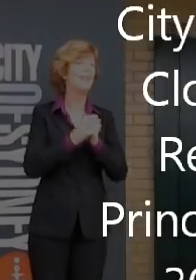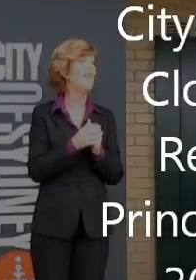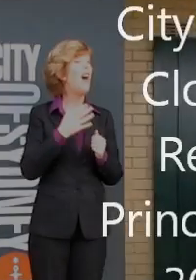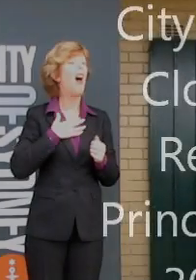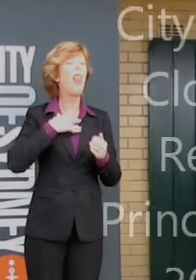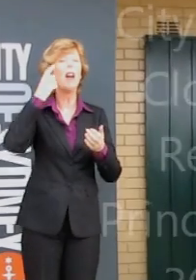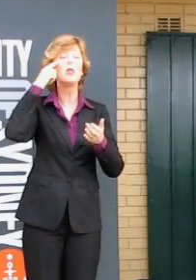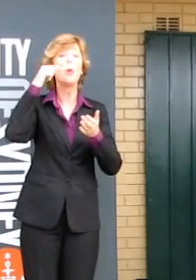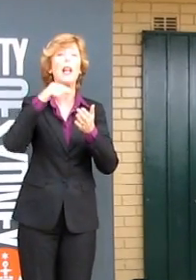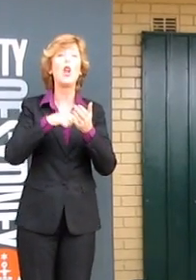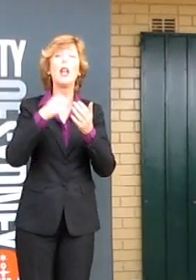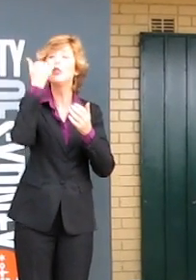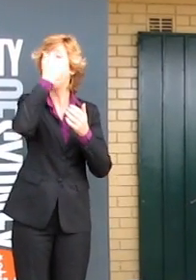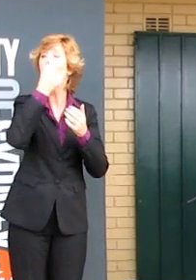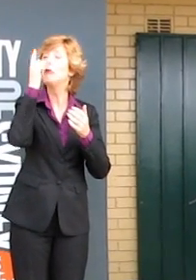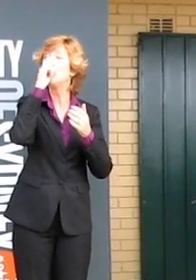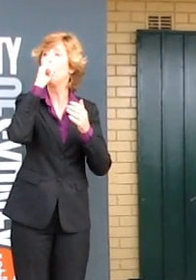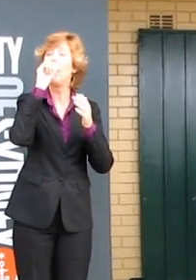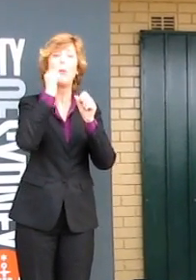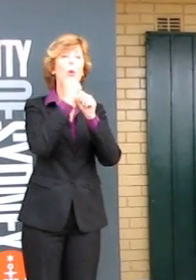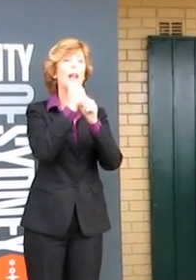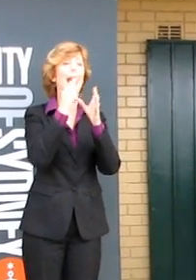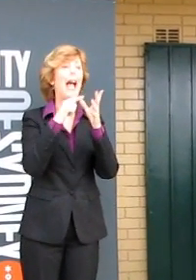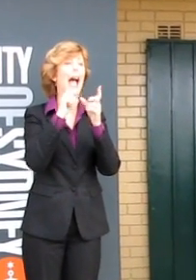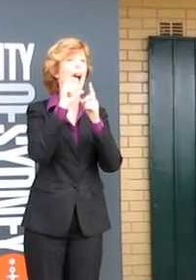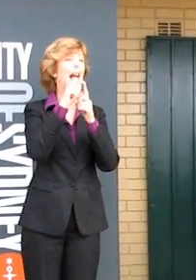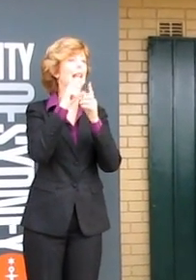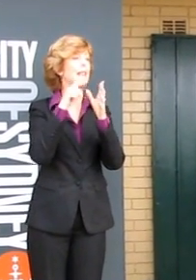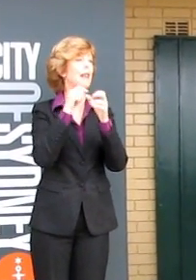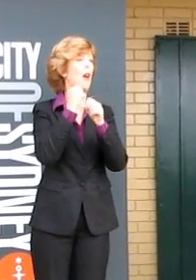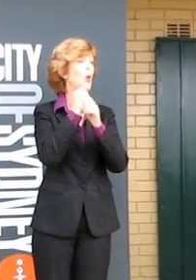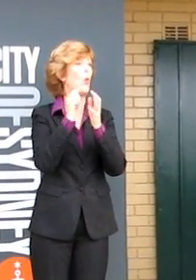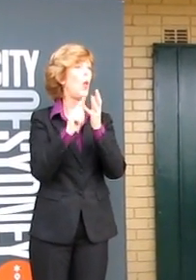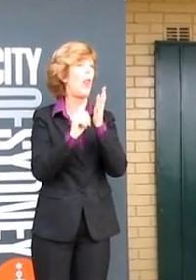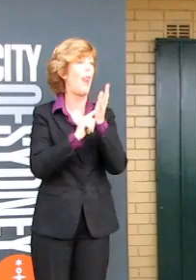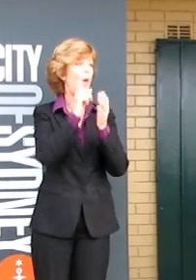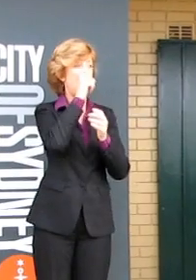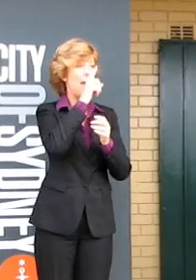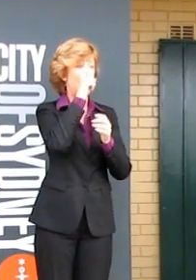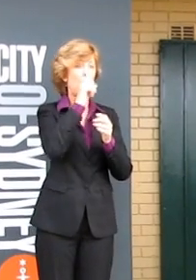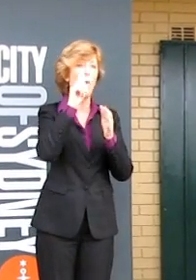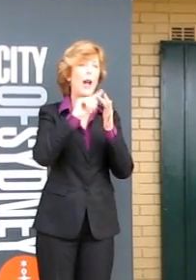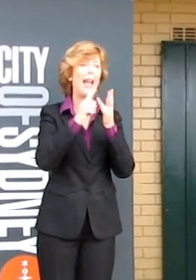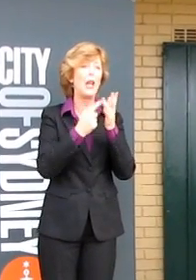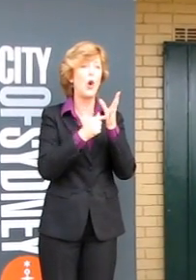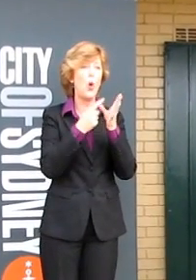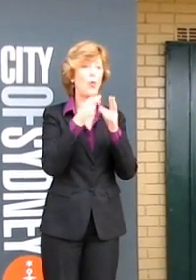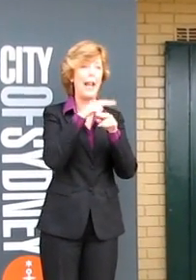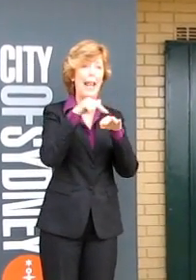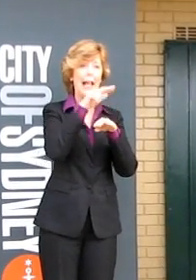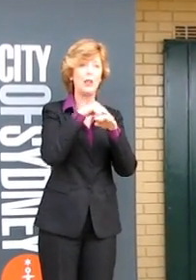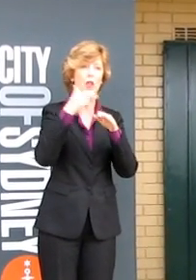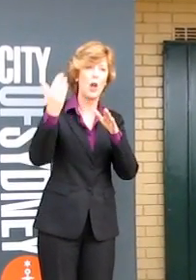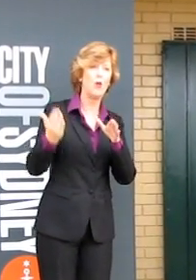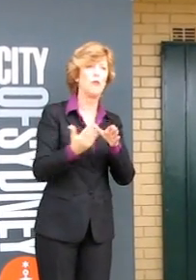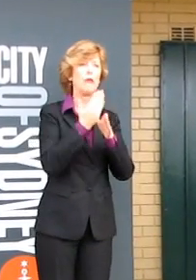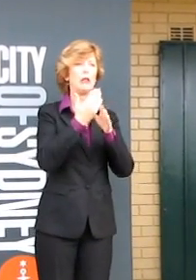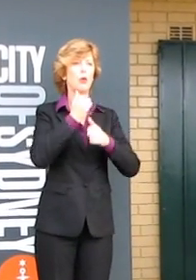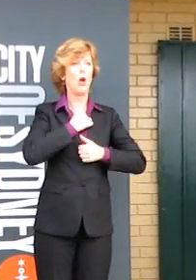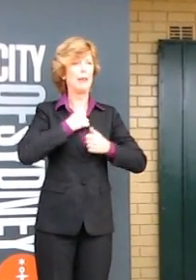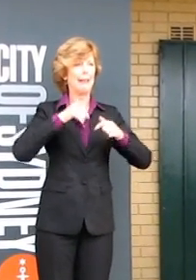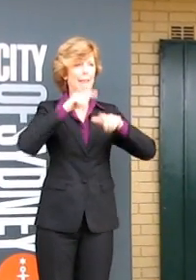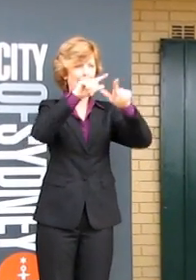to acknowledge the Gadigal people of the Eora Nation, the traditional custodian of our land. I'd like to acknowledge the two councillors here, Di Tournay